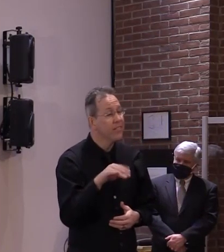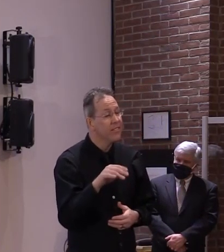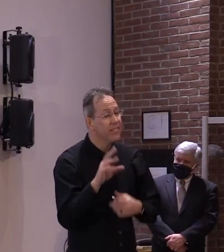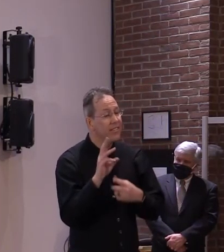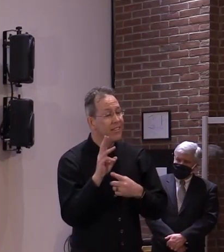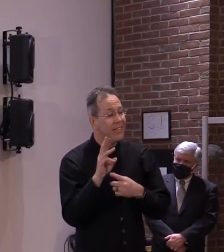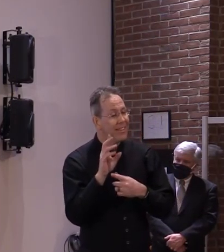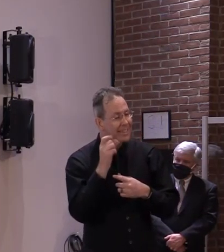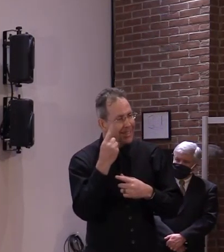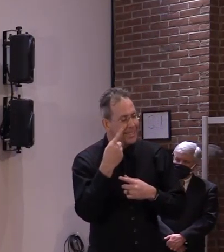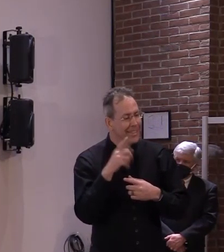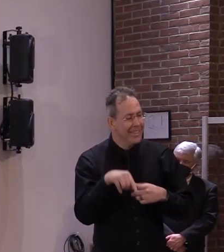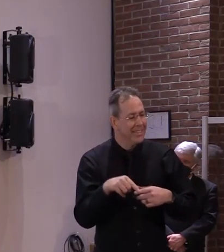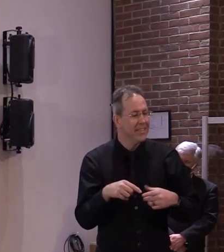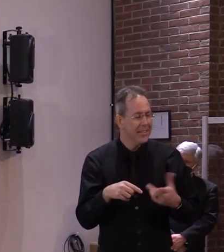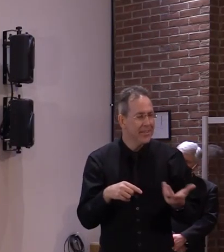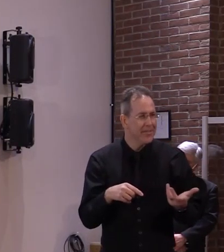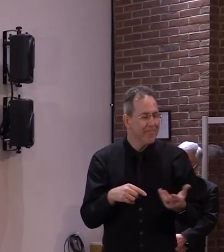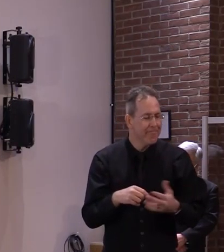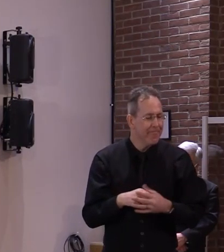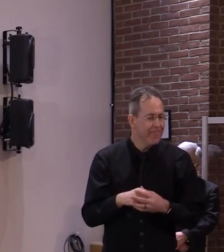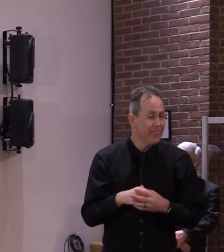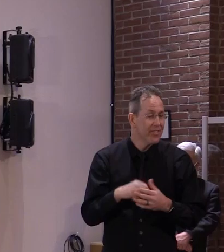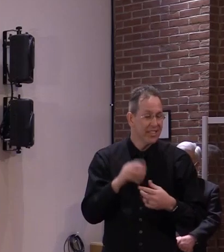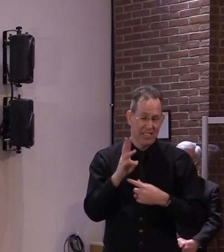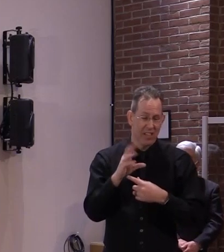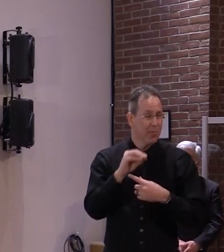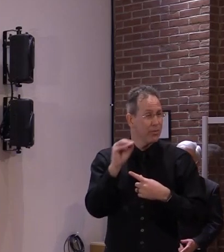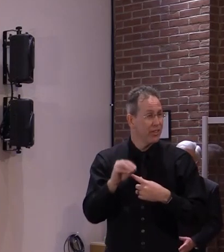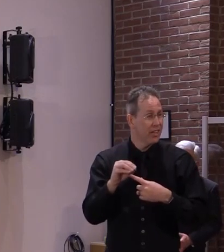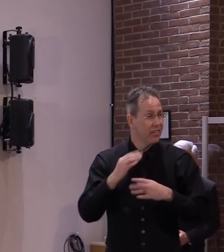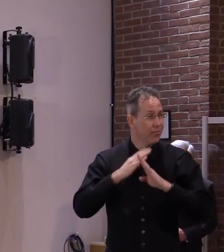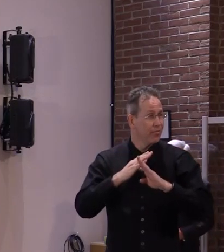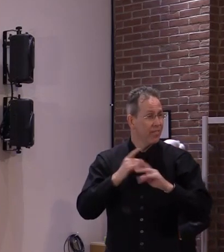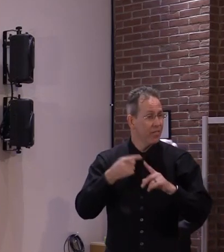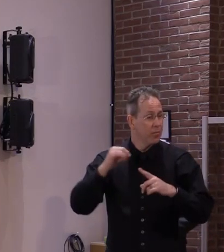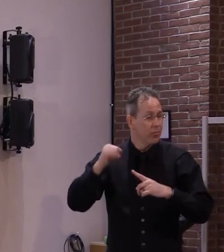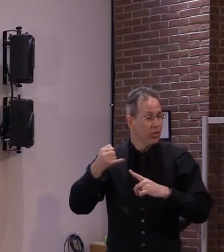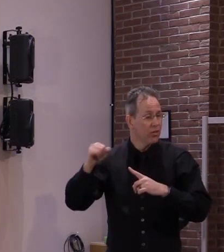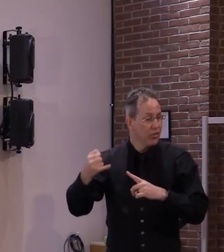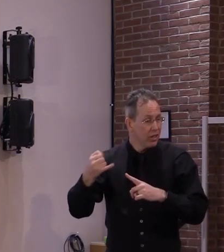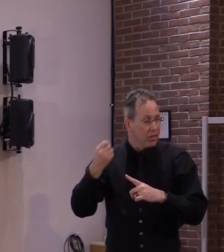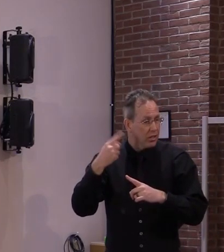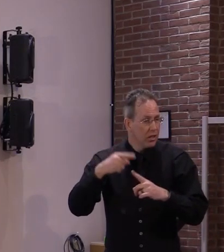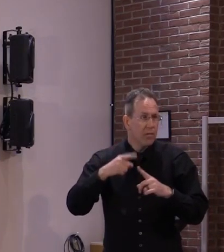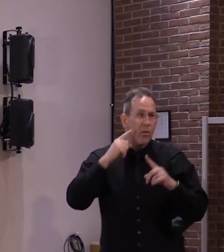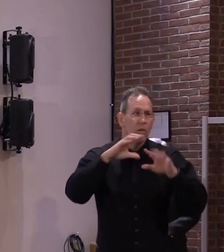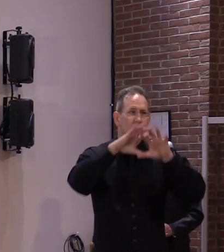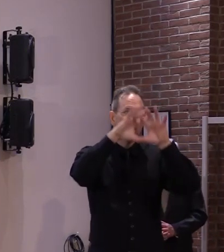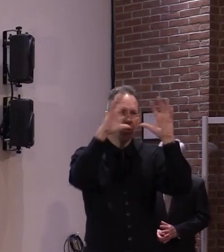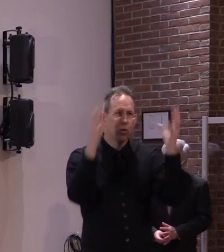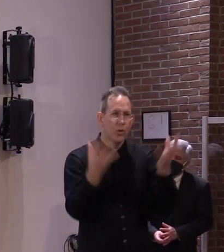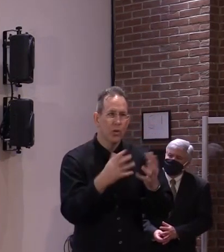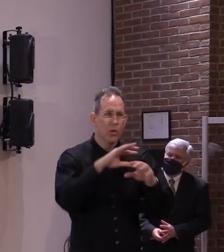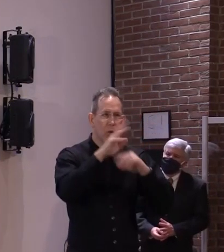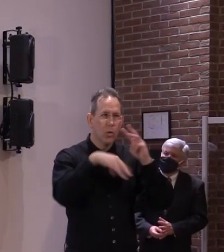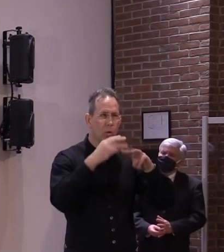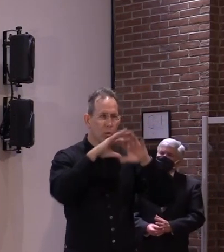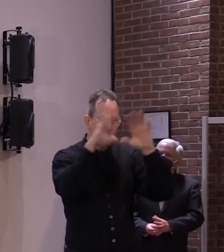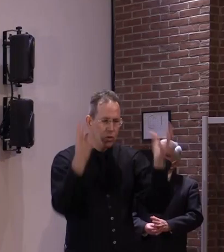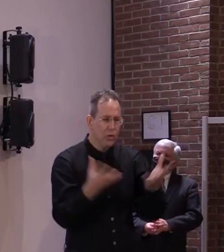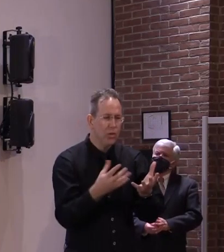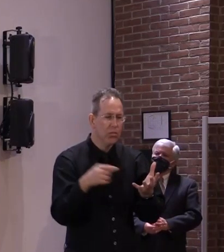was a worldwide experience, and when they broke it down to US, it was in the 72 or 74% range. But